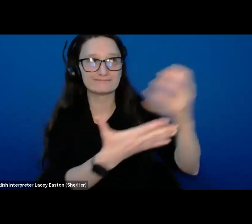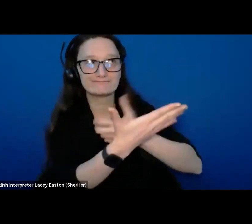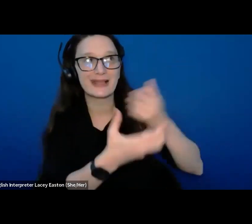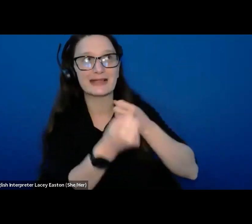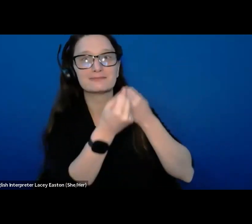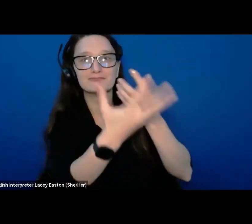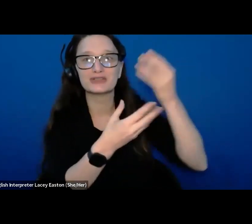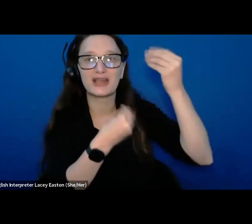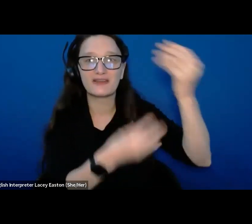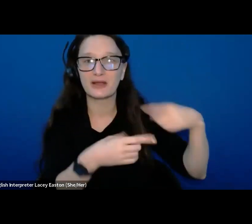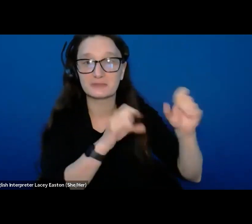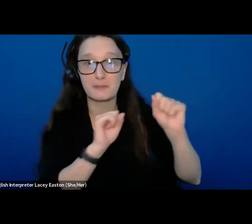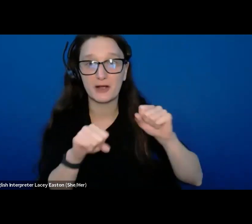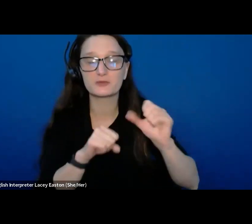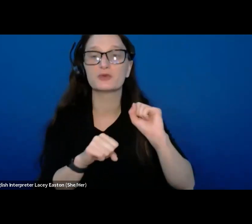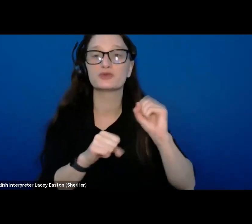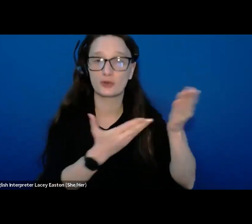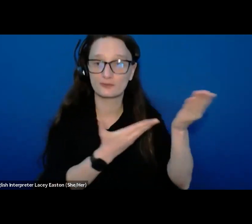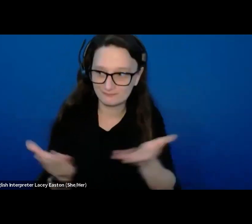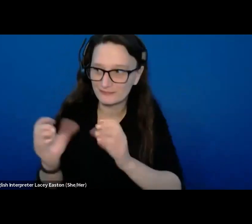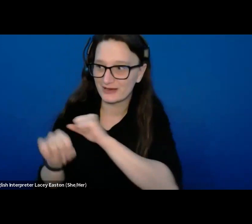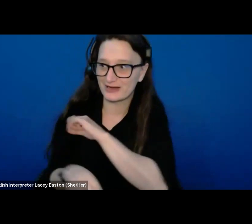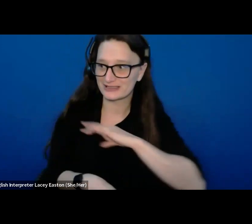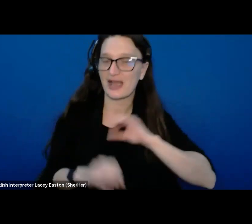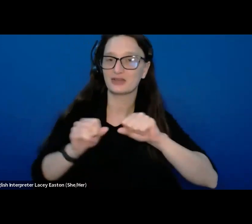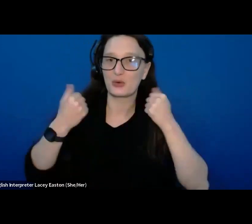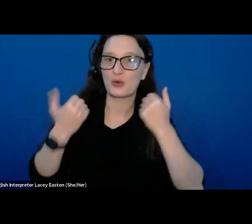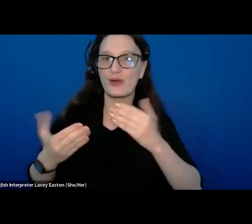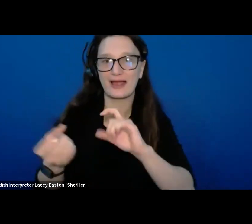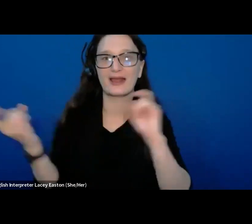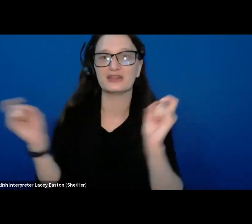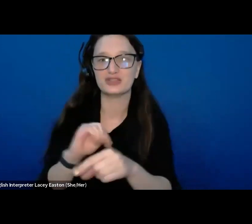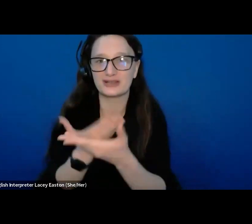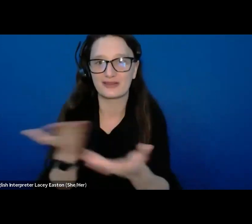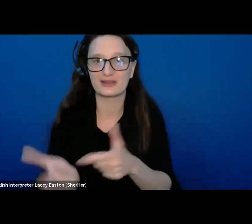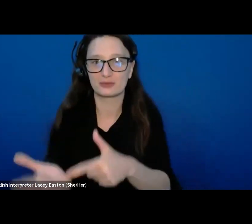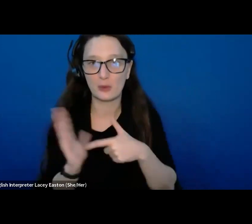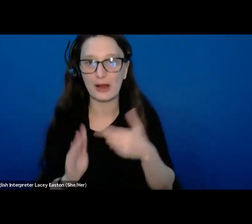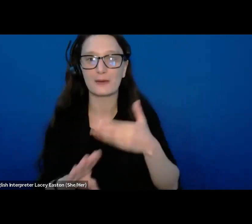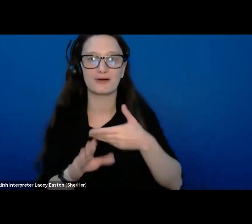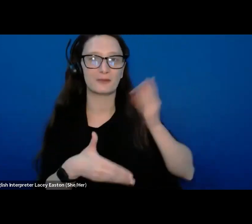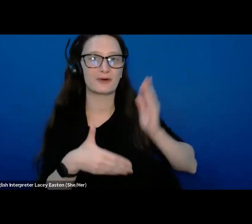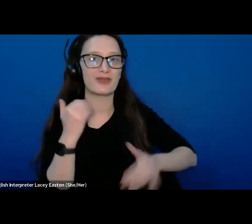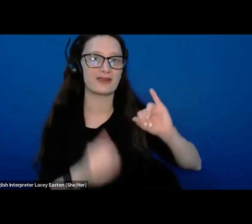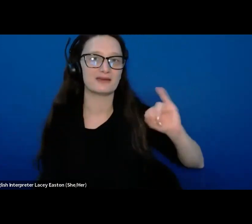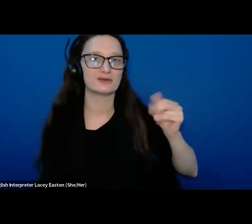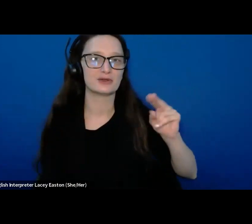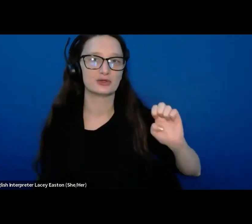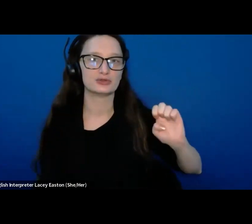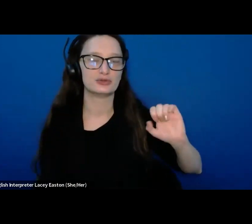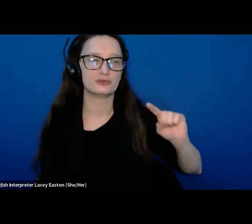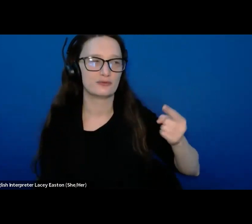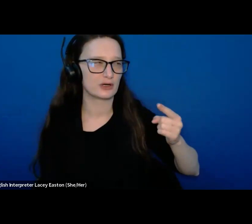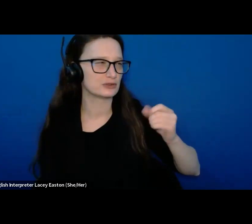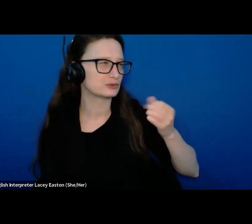staff can do the changes that need to happen before the end of July